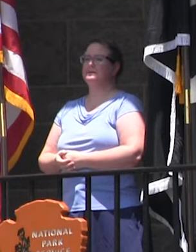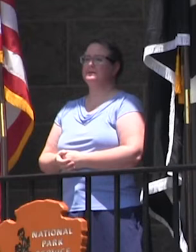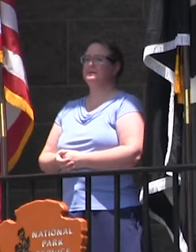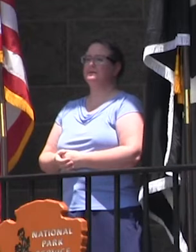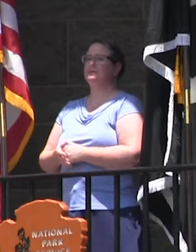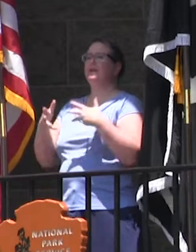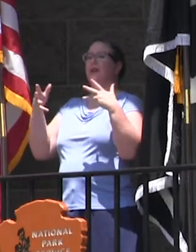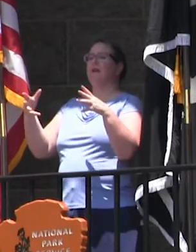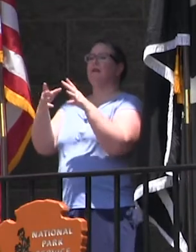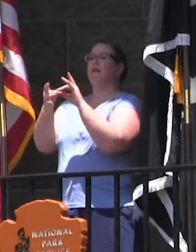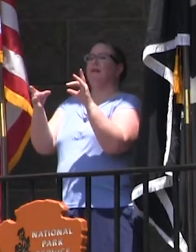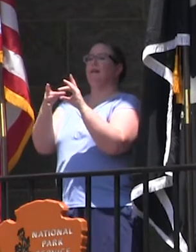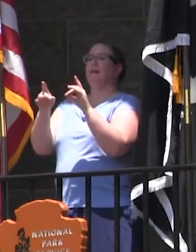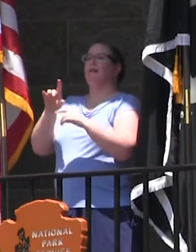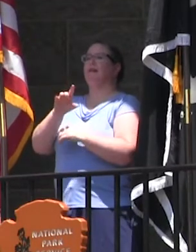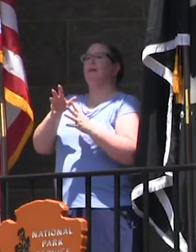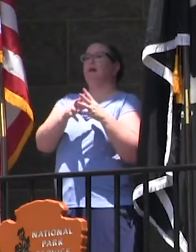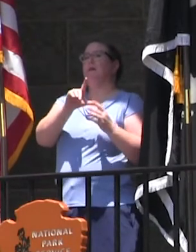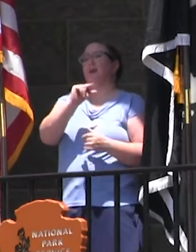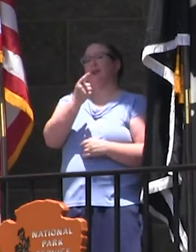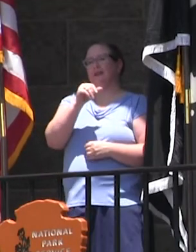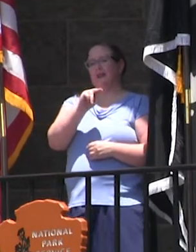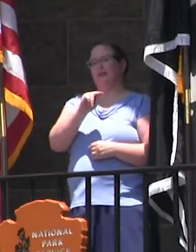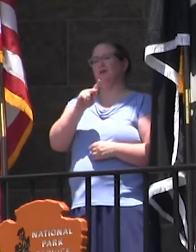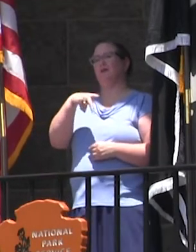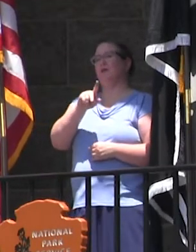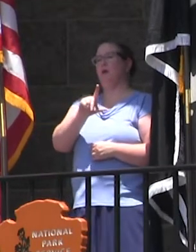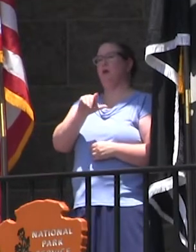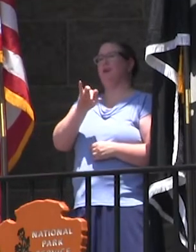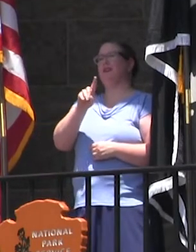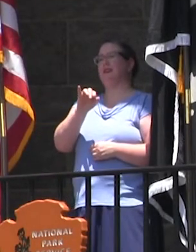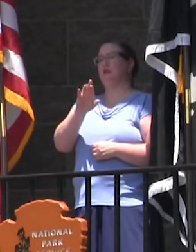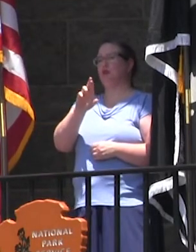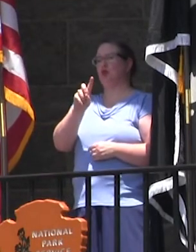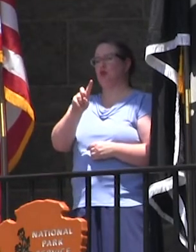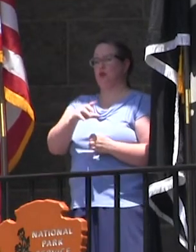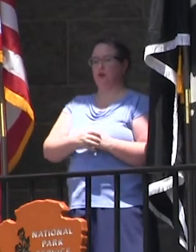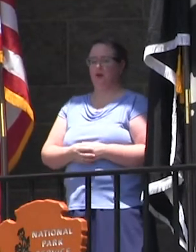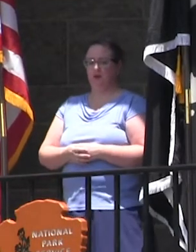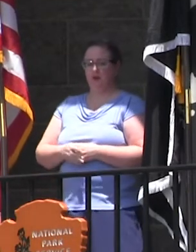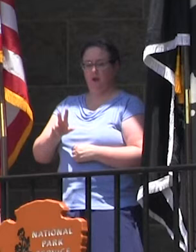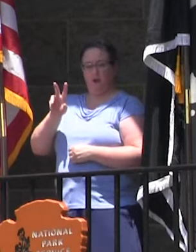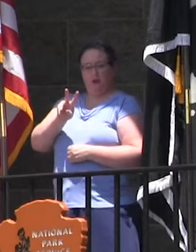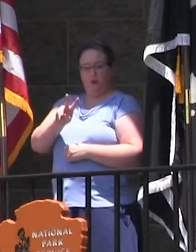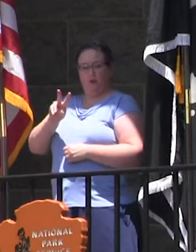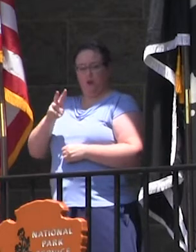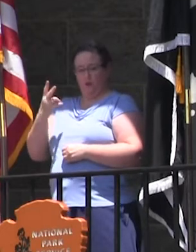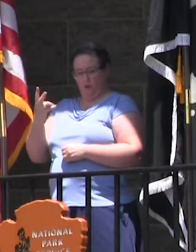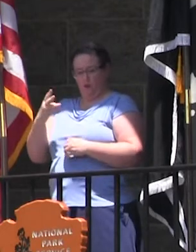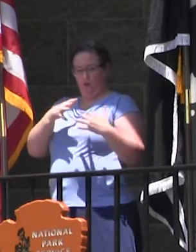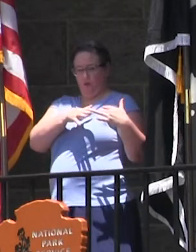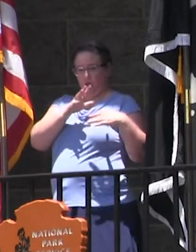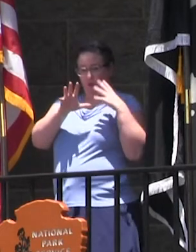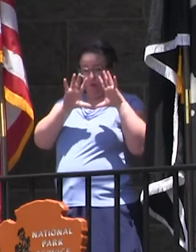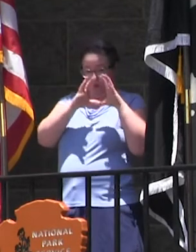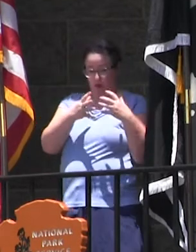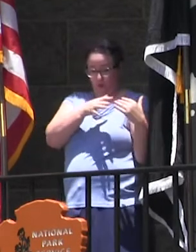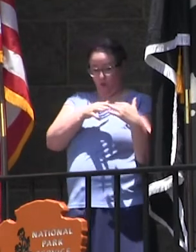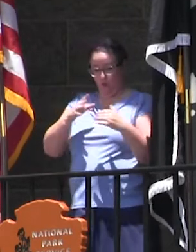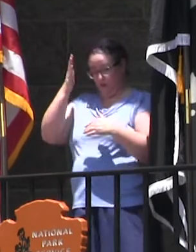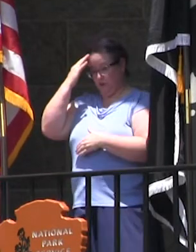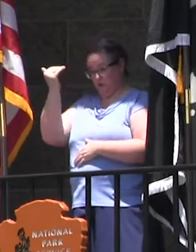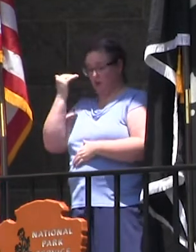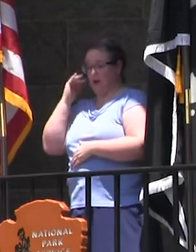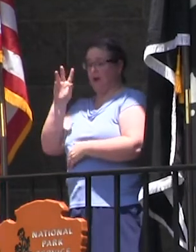I'll leave you with these words from American Legion National Commander Paul Dillard. From the World Wars to Korea, from Vietnam to the